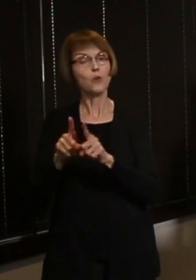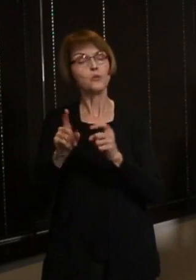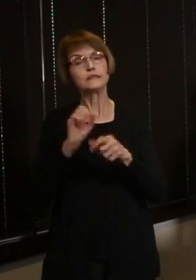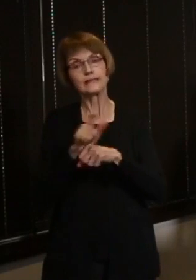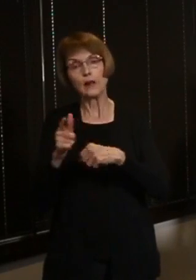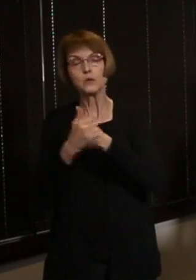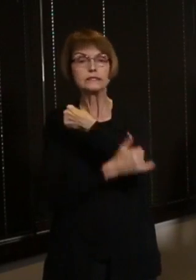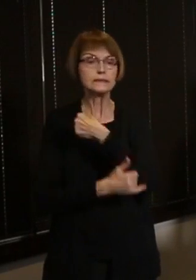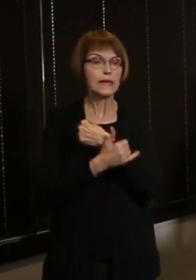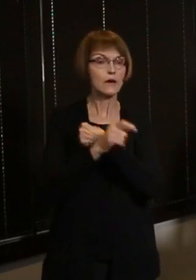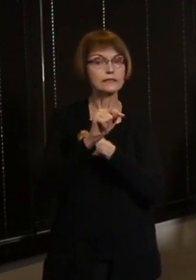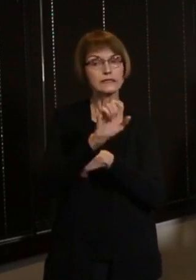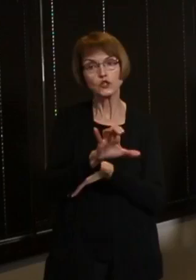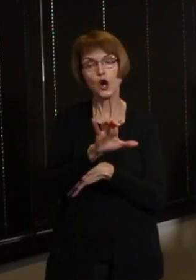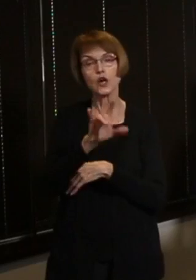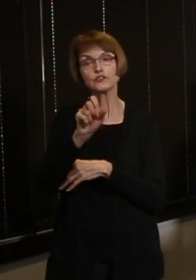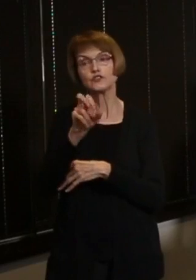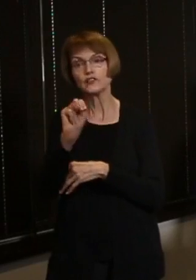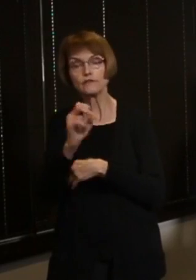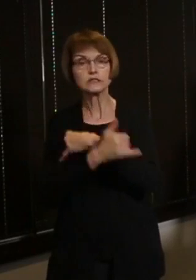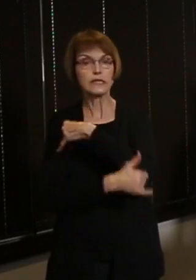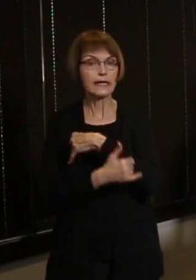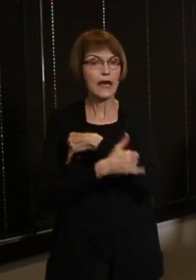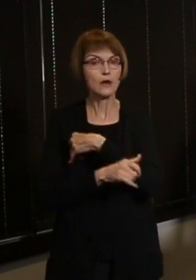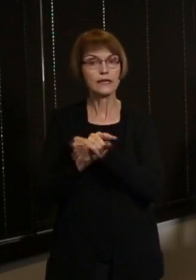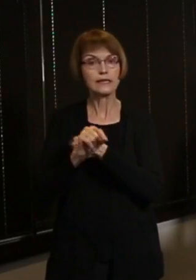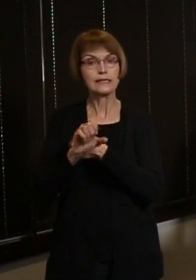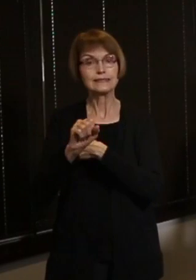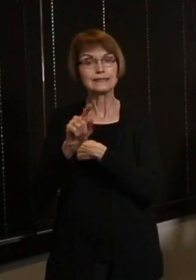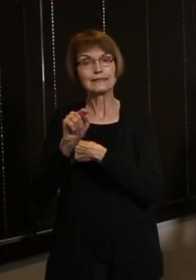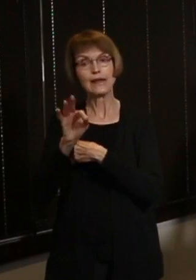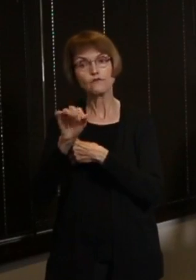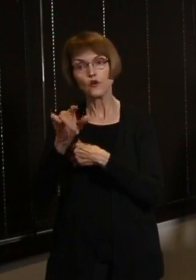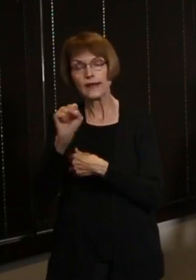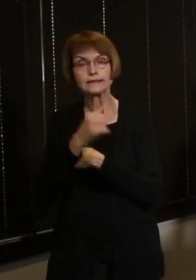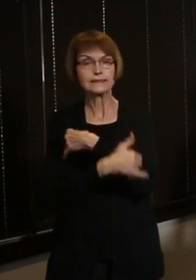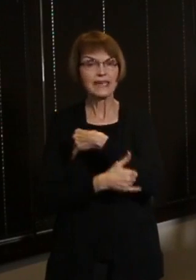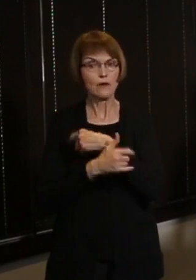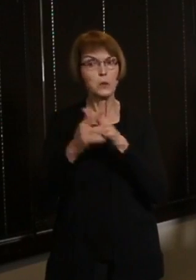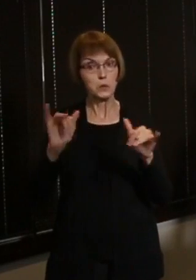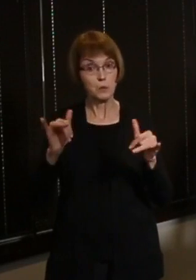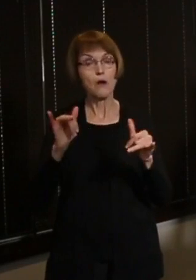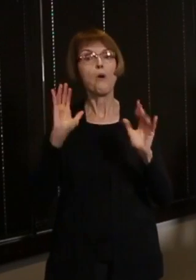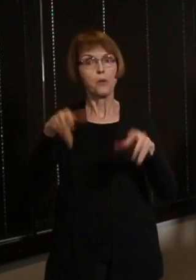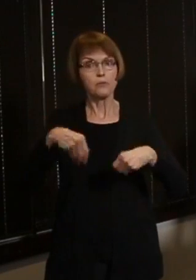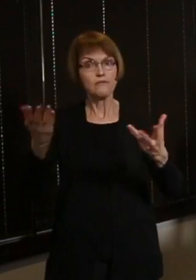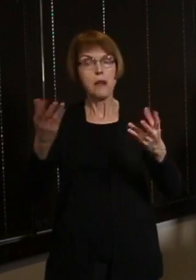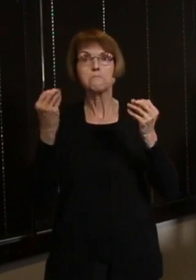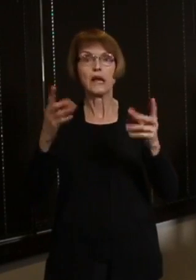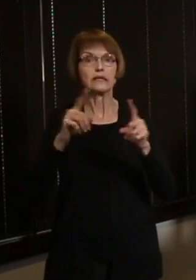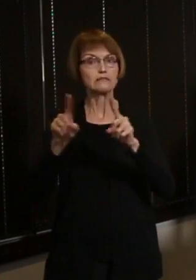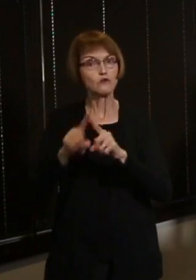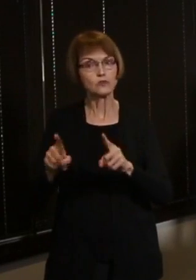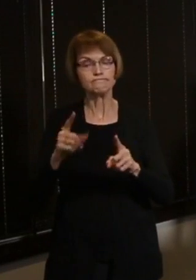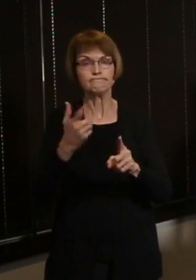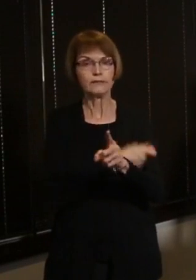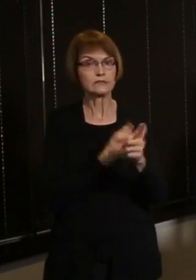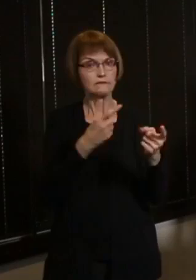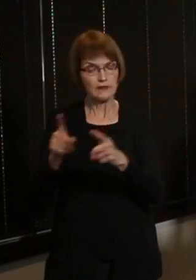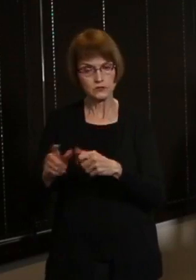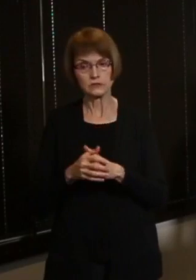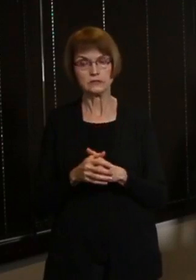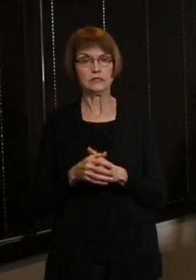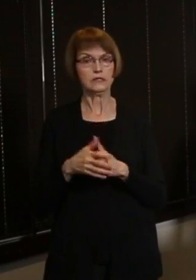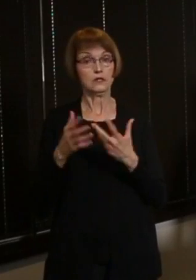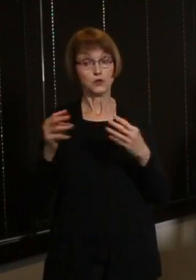County, St. Charles, Jefferson County, St. Francis County, and so forth. And again, the details for the mass